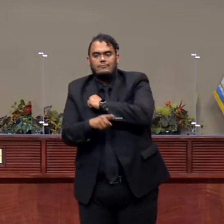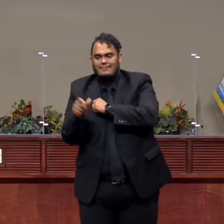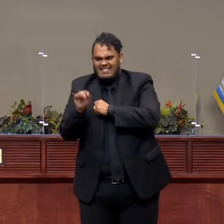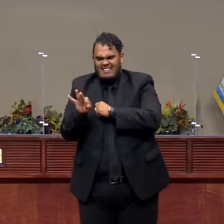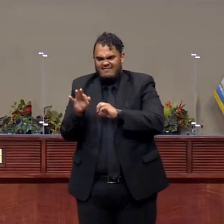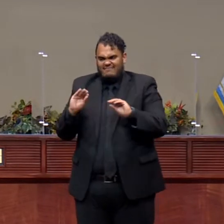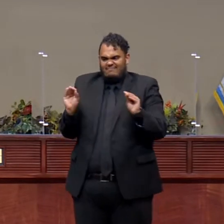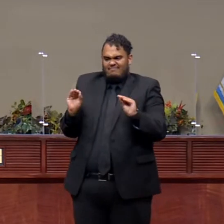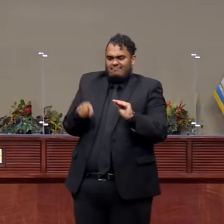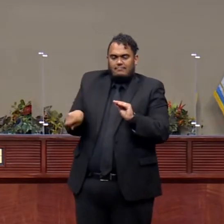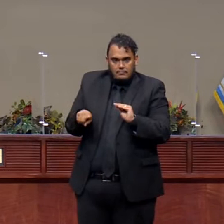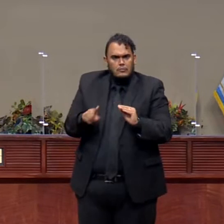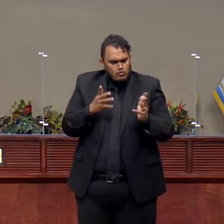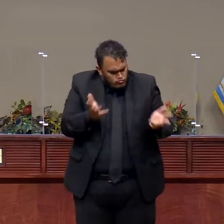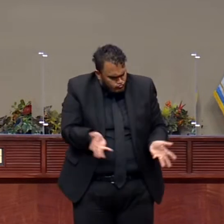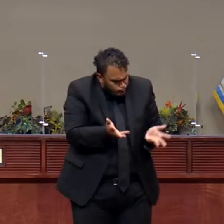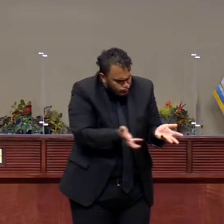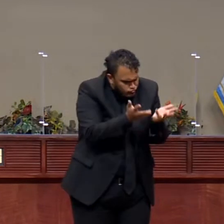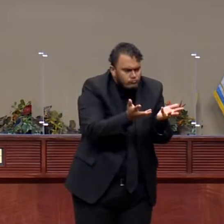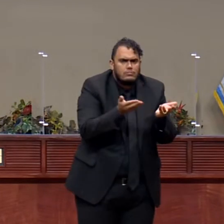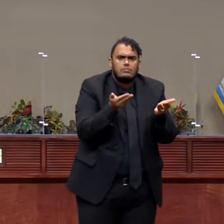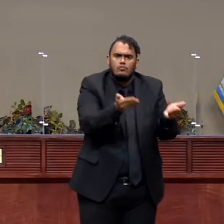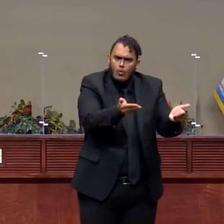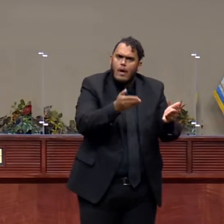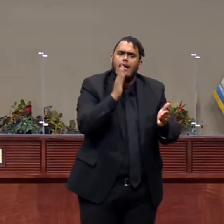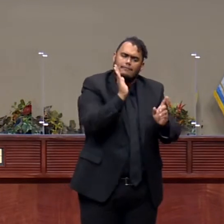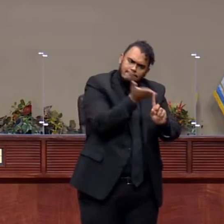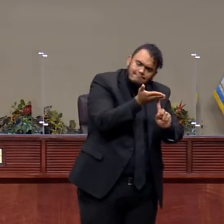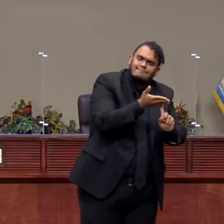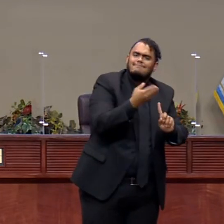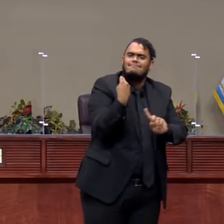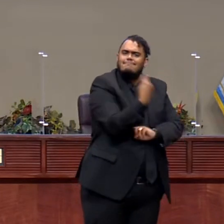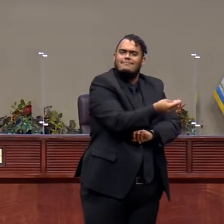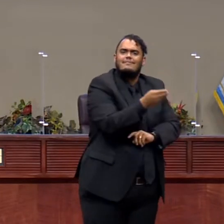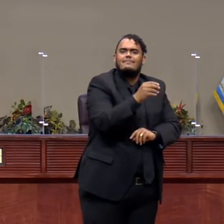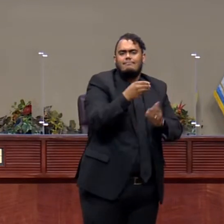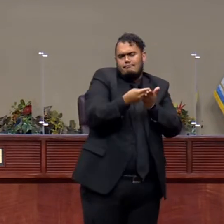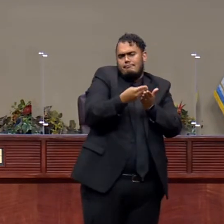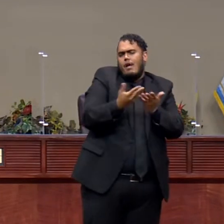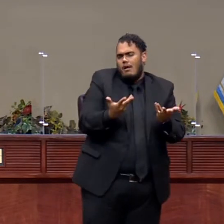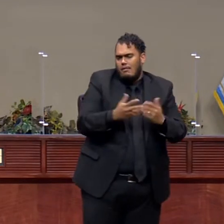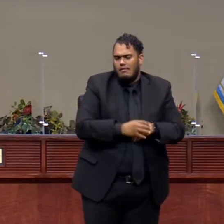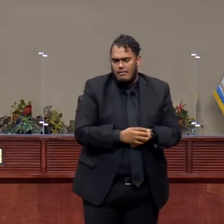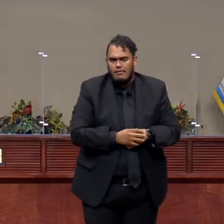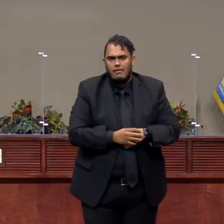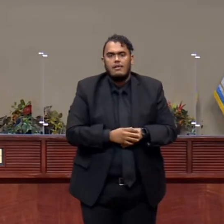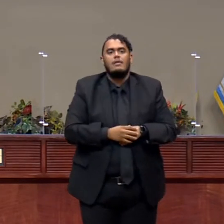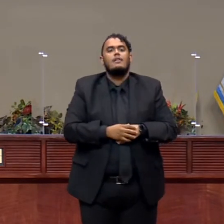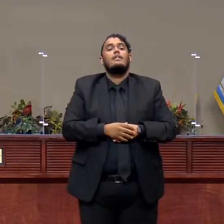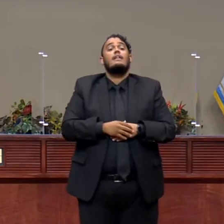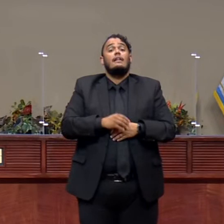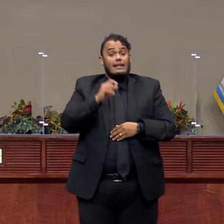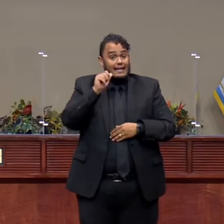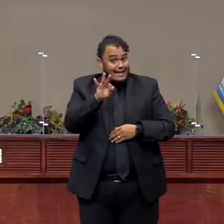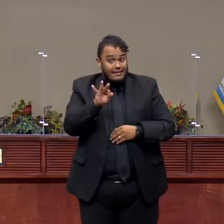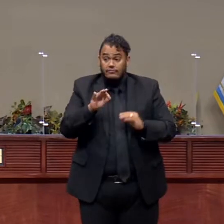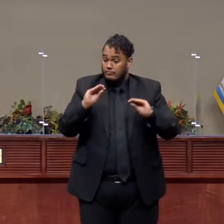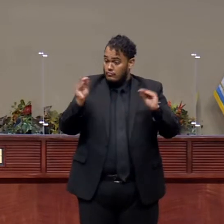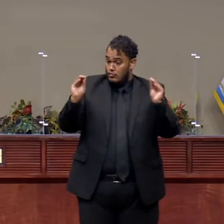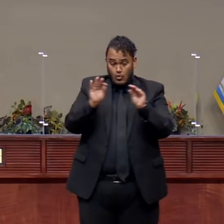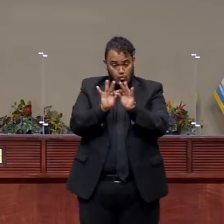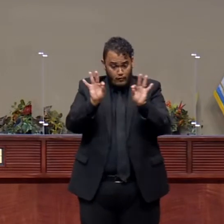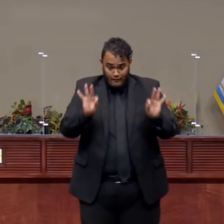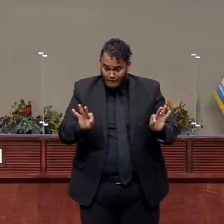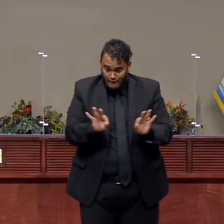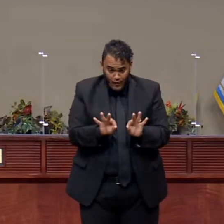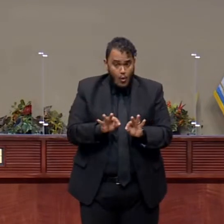safer from contracting COVID-19. If they do not submit their forms by today and